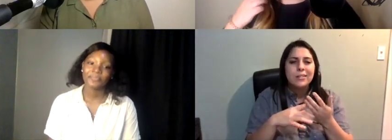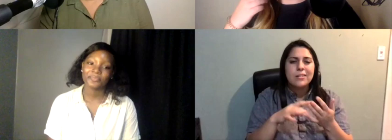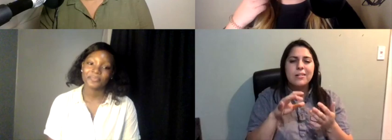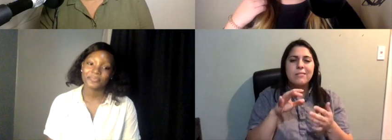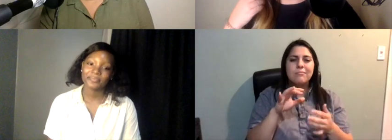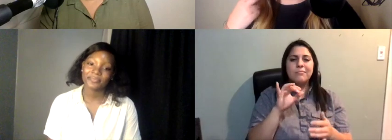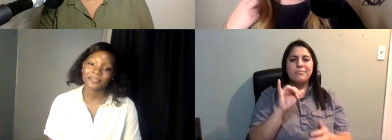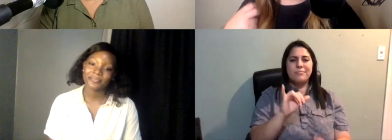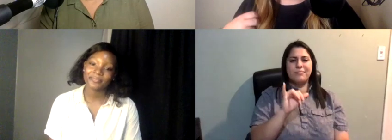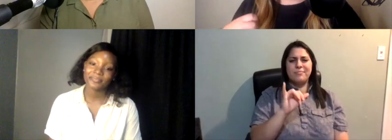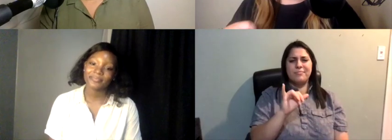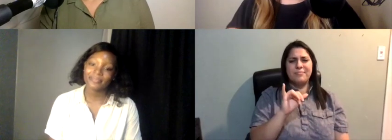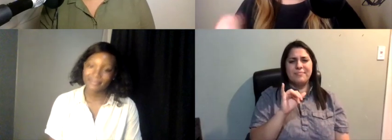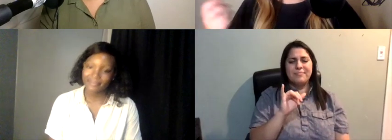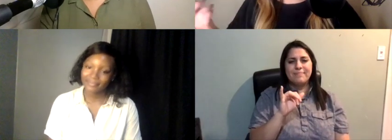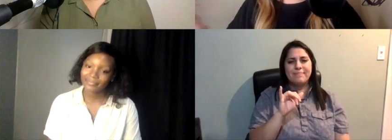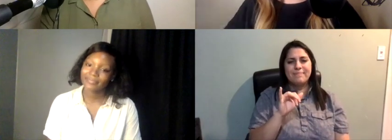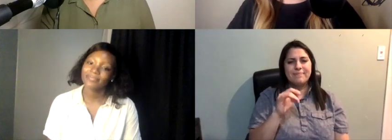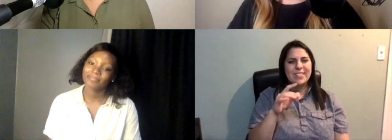I don't know, like,